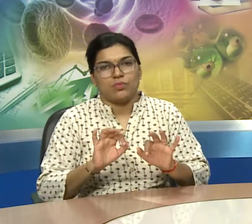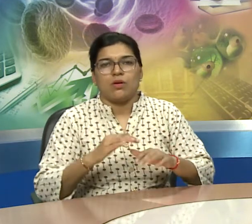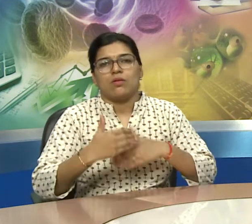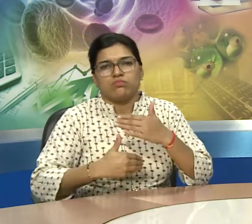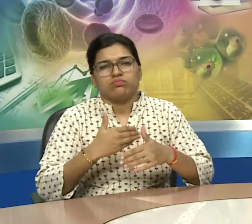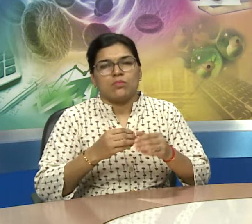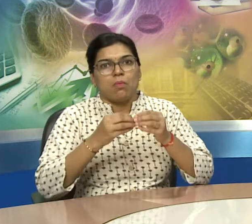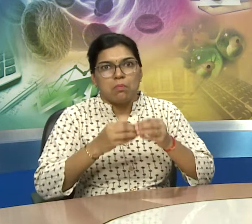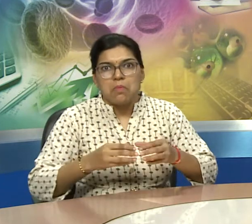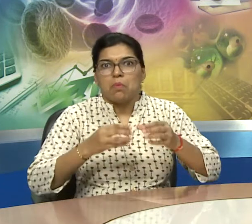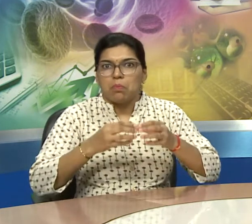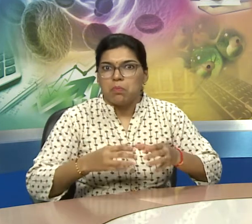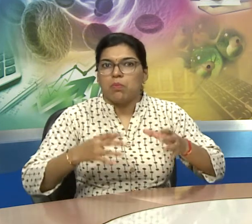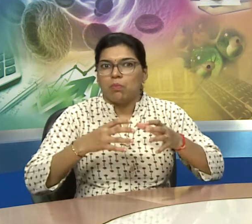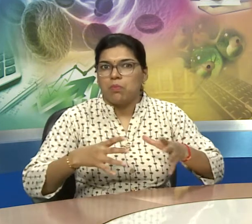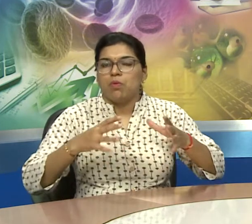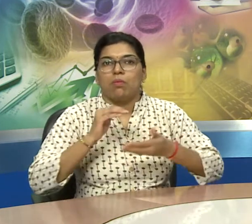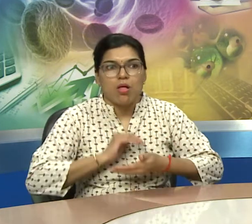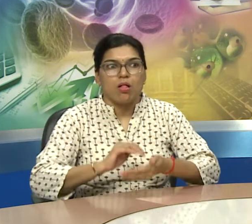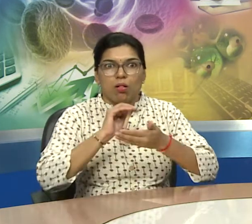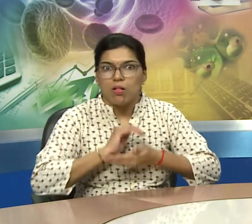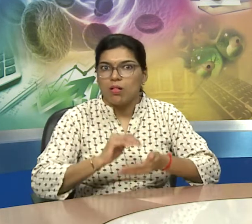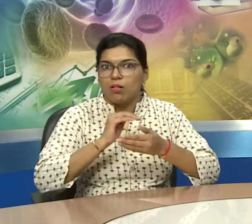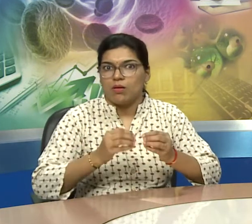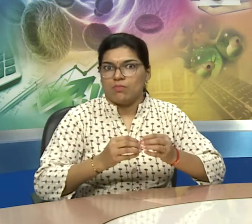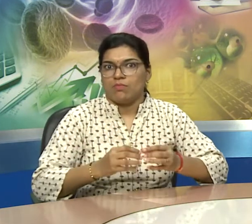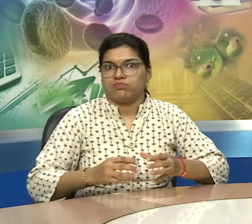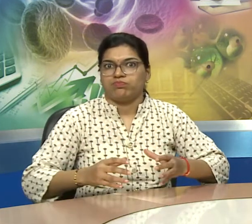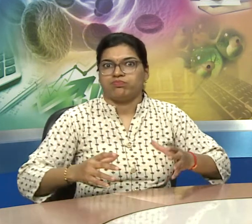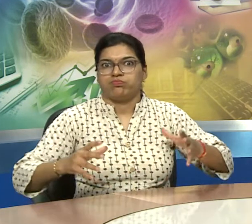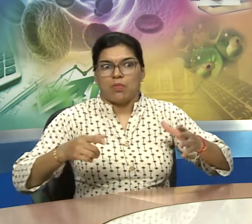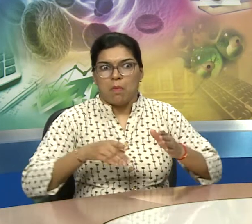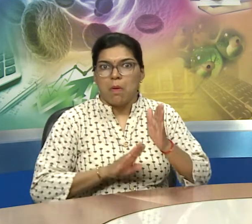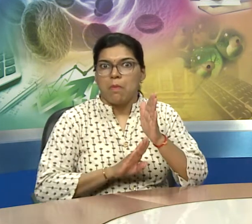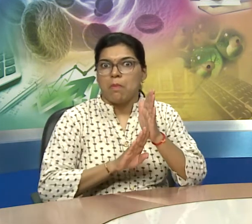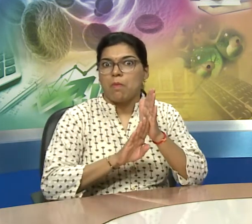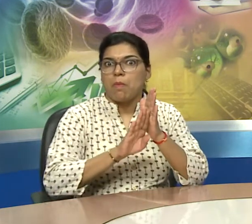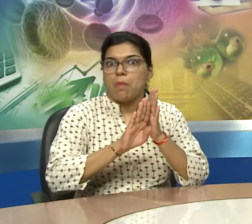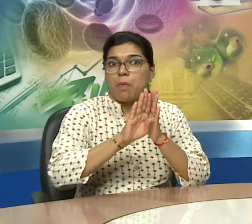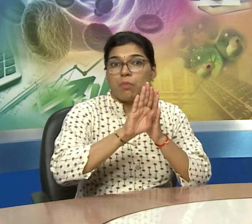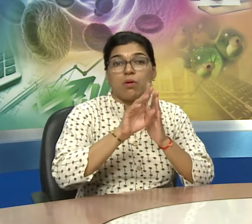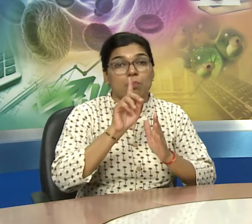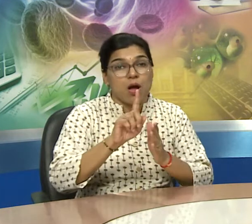And once humans become permanent settlers, their population began to